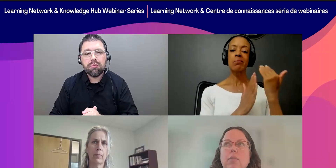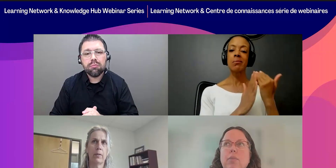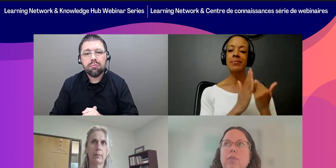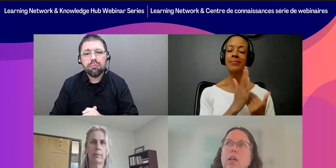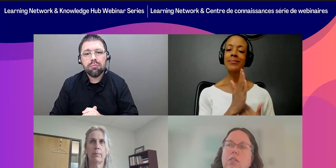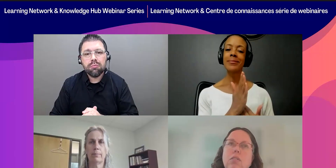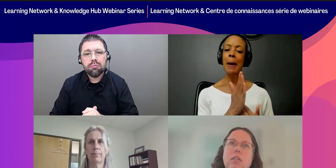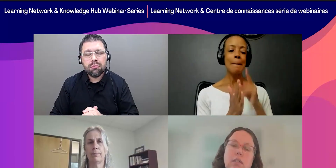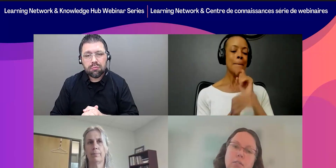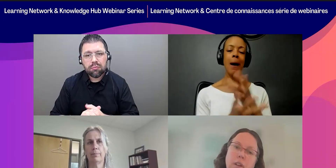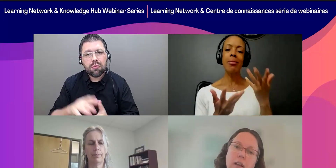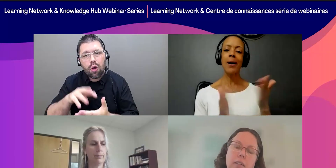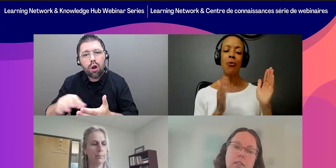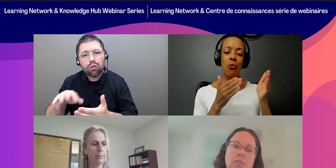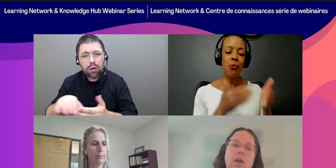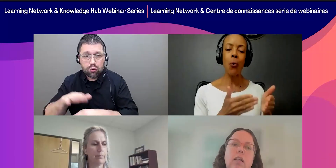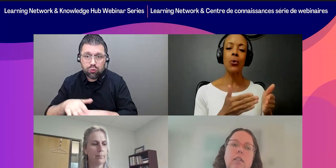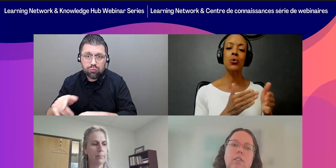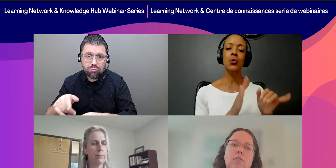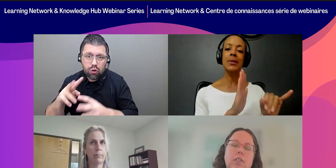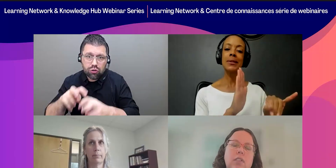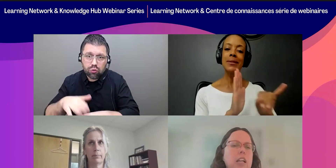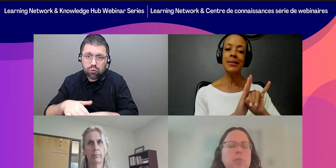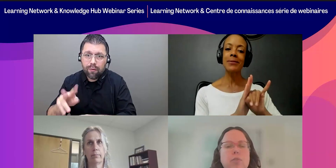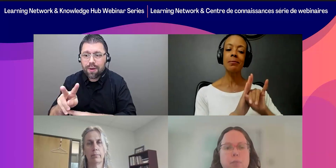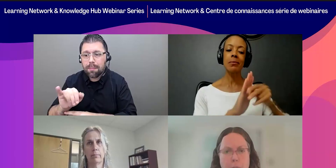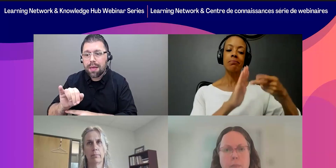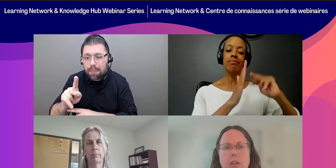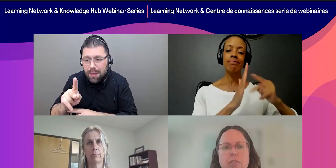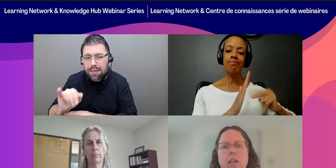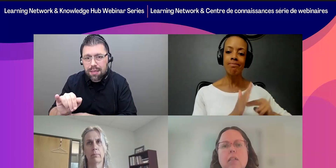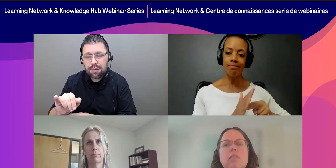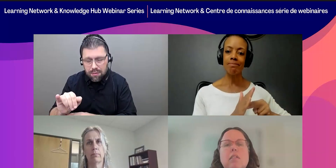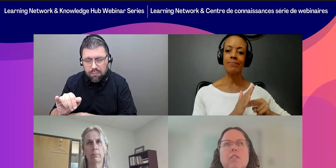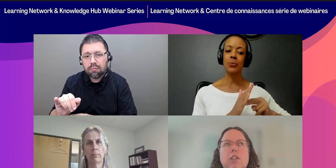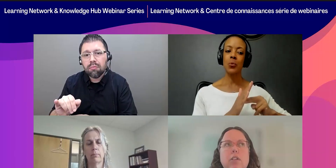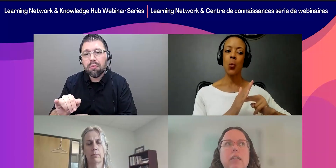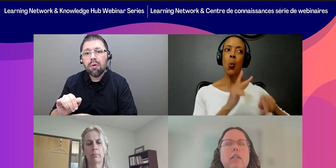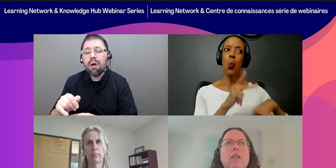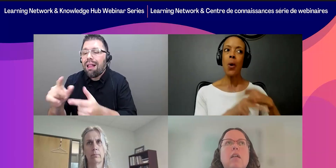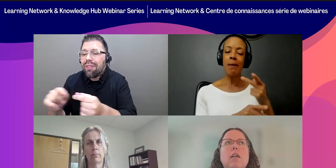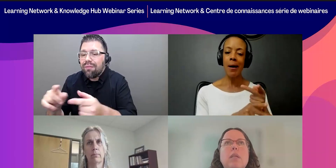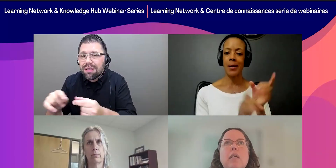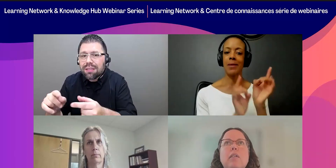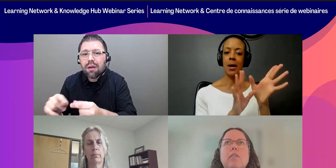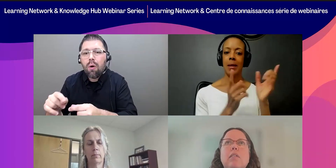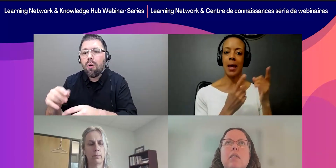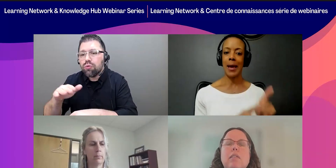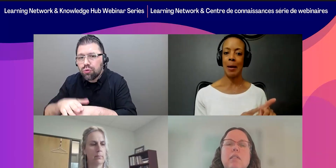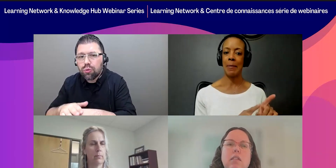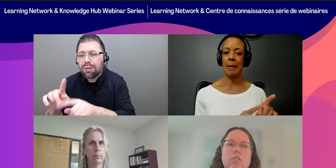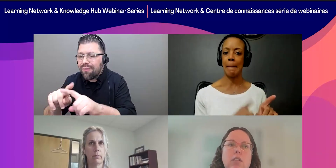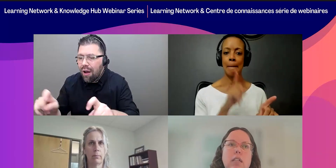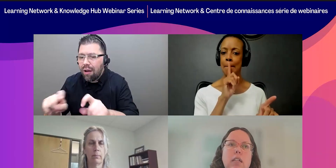on trying to identify and define the different type or form of violence that's occurring,